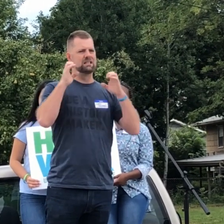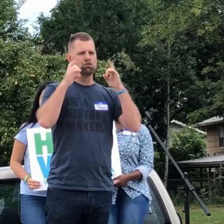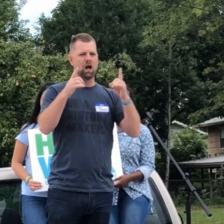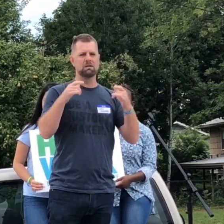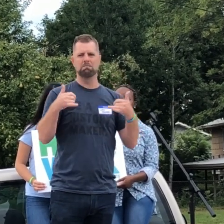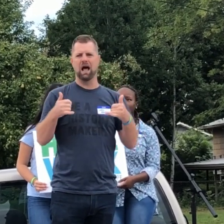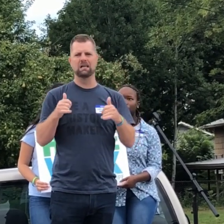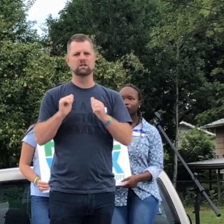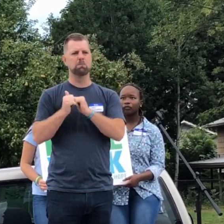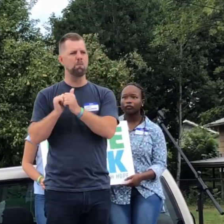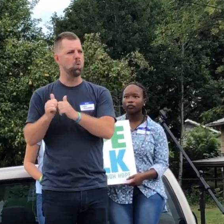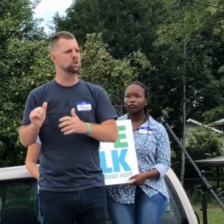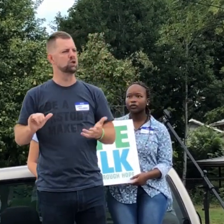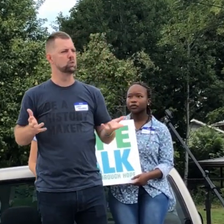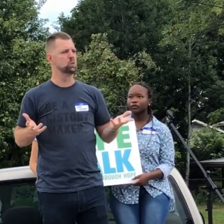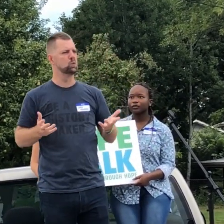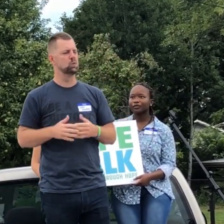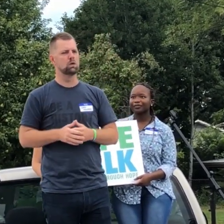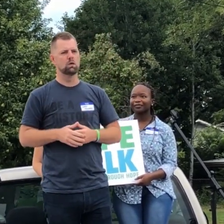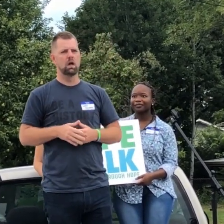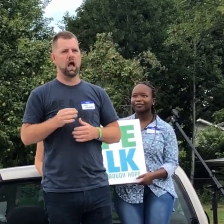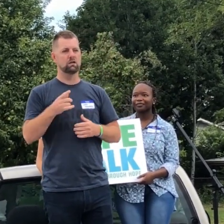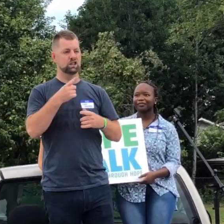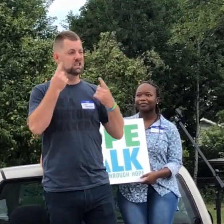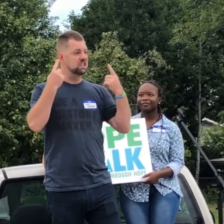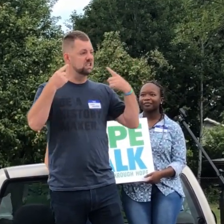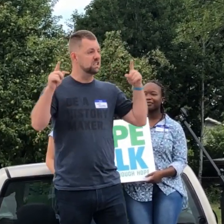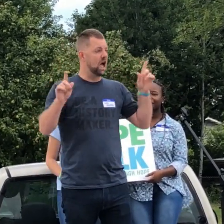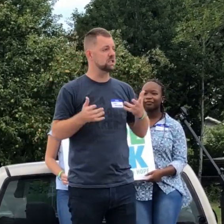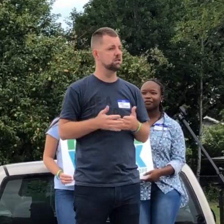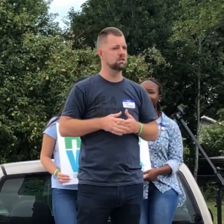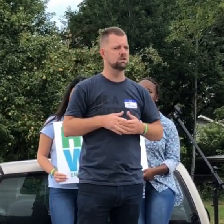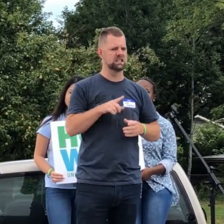protect me and to help give me the education.